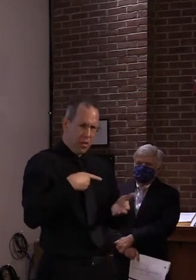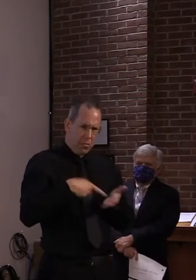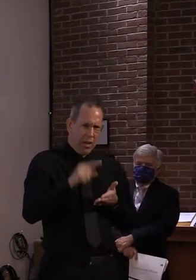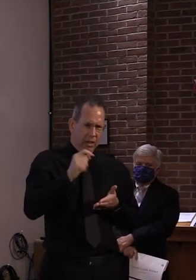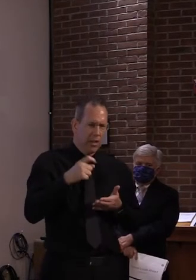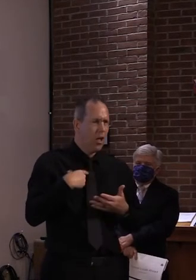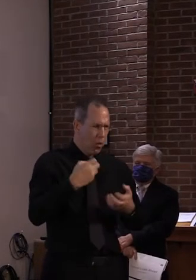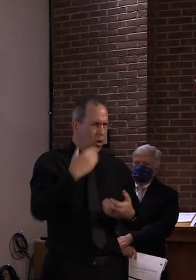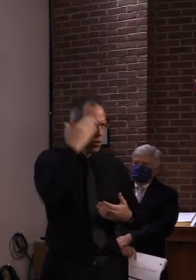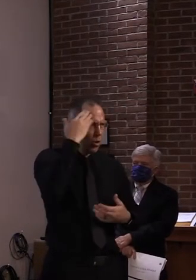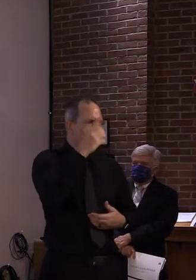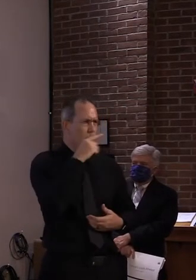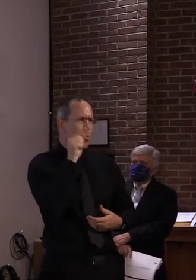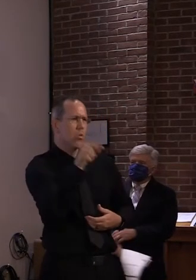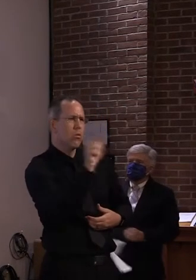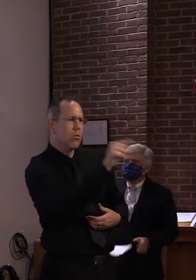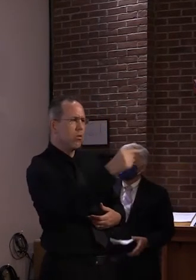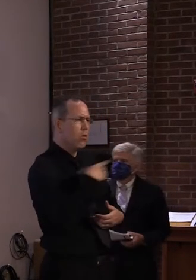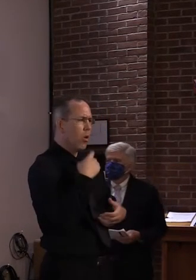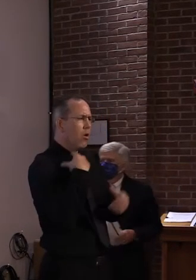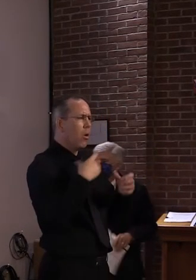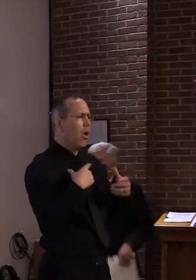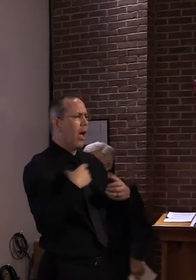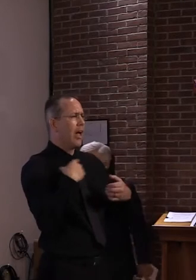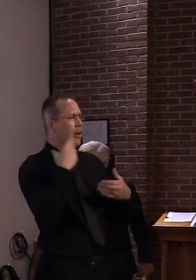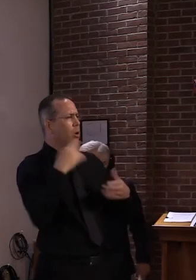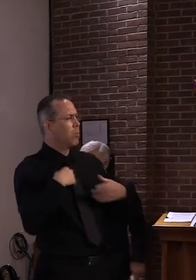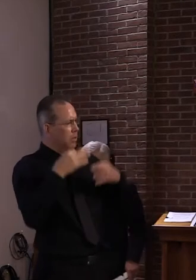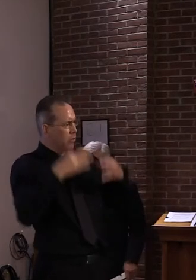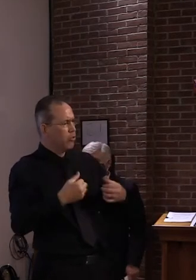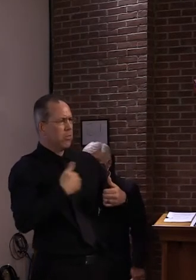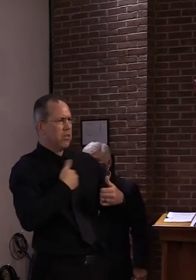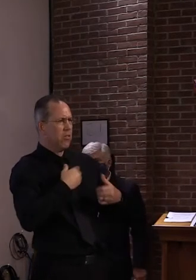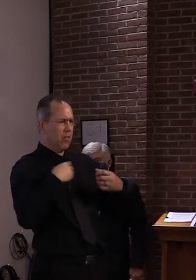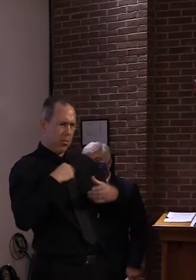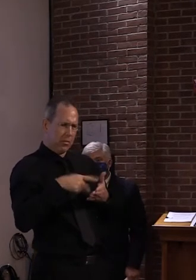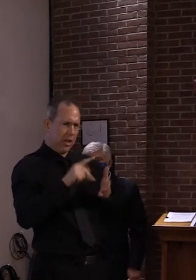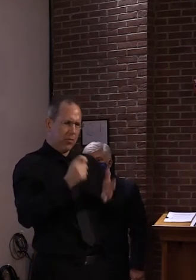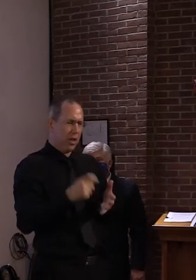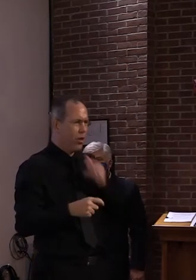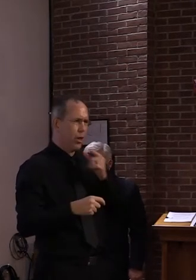choose what the health department may think that the public ought to know?